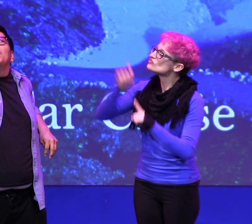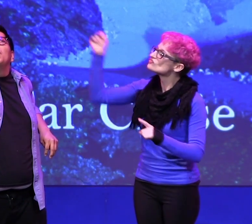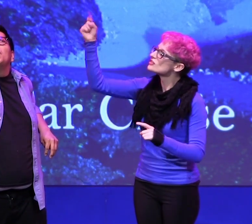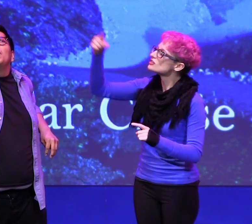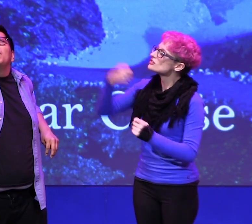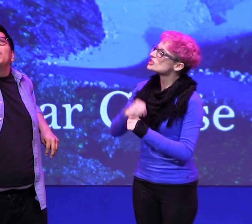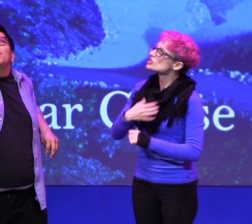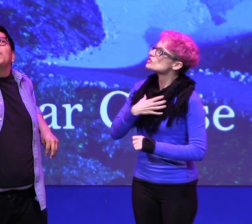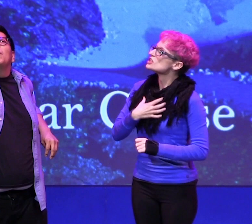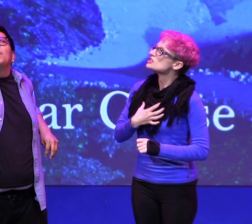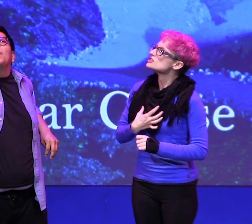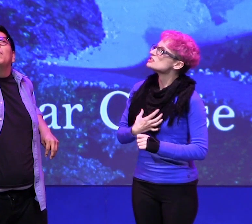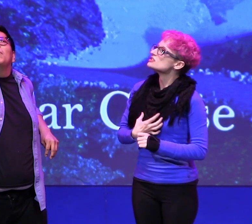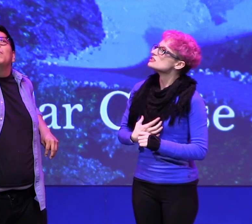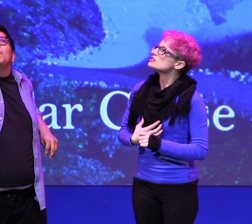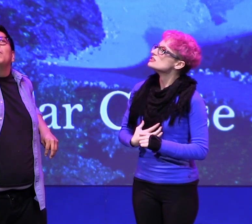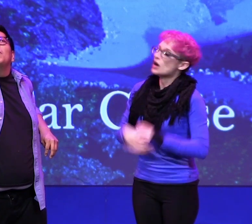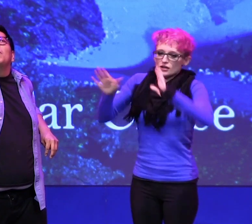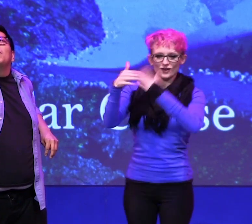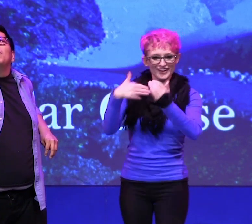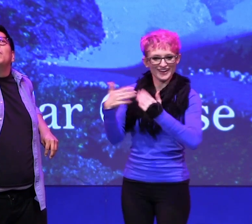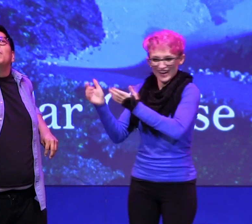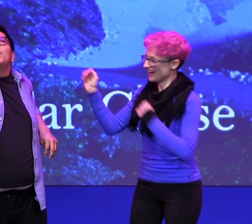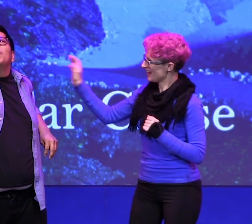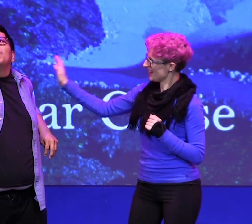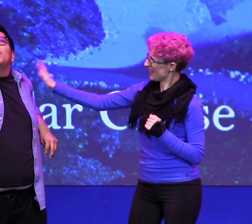decide. Oh, shooting star. I wish. Oh,